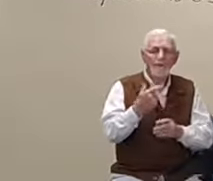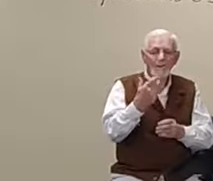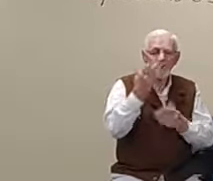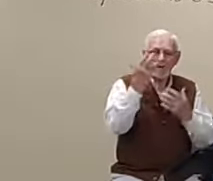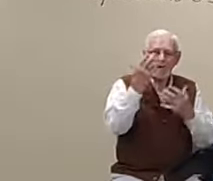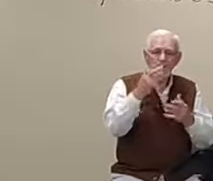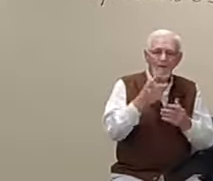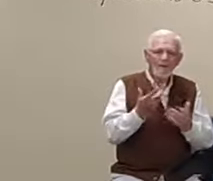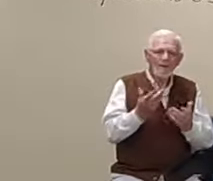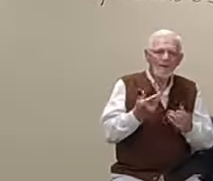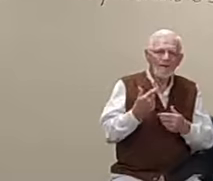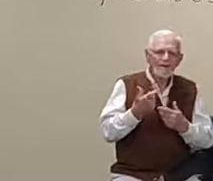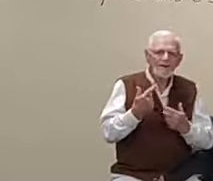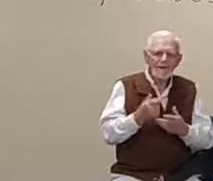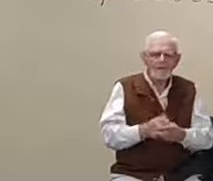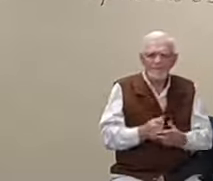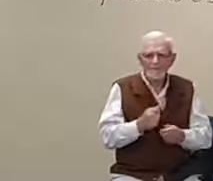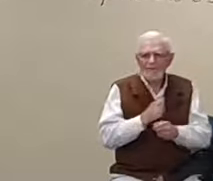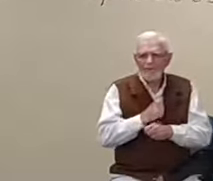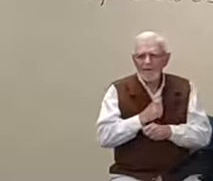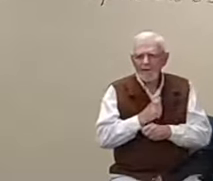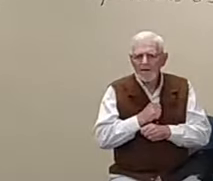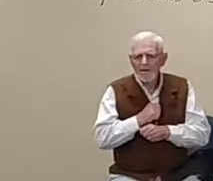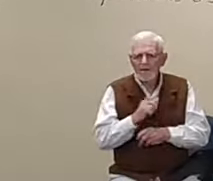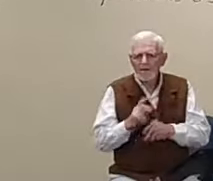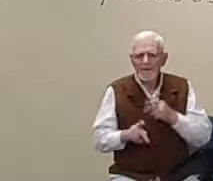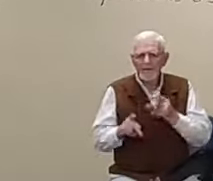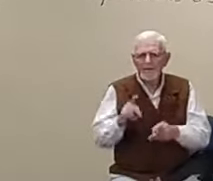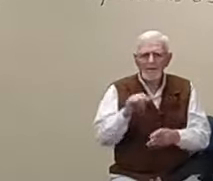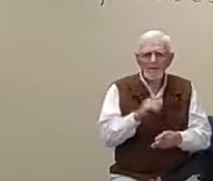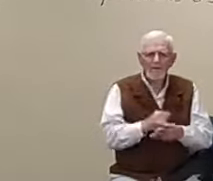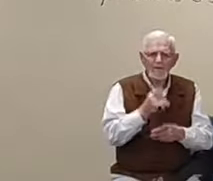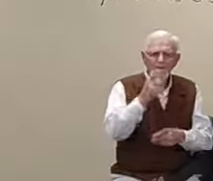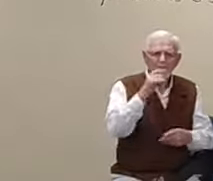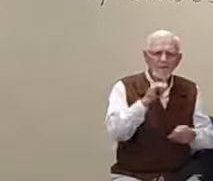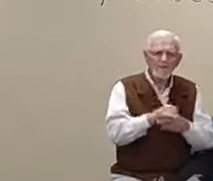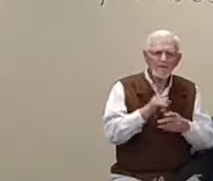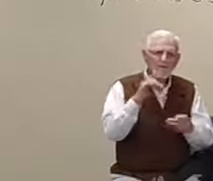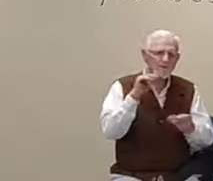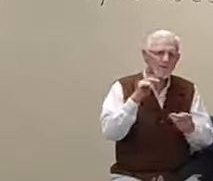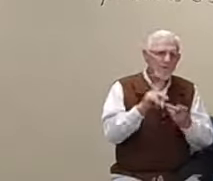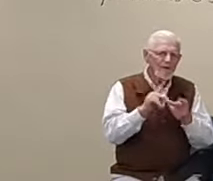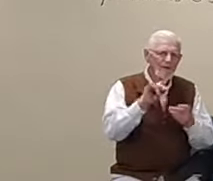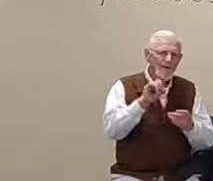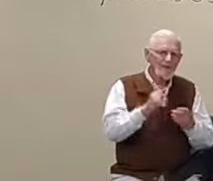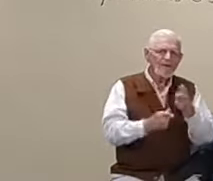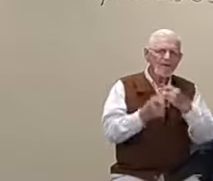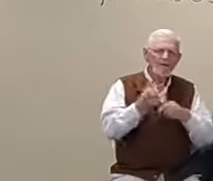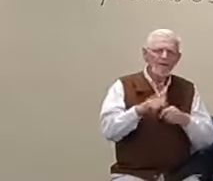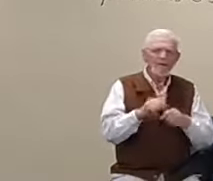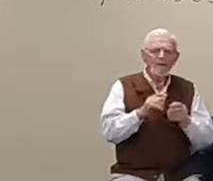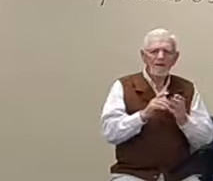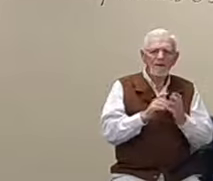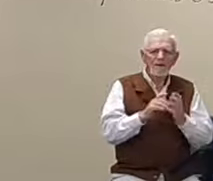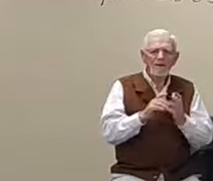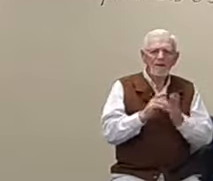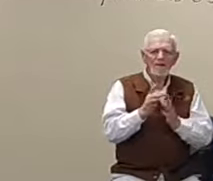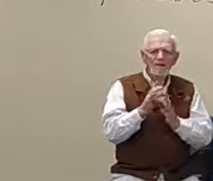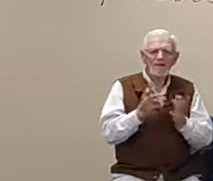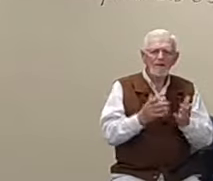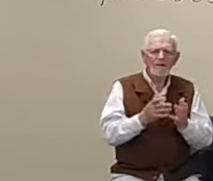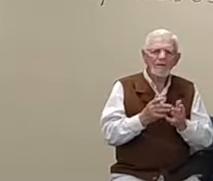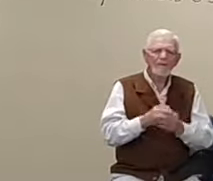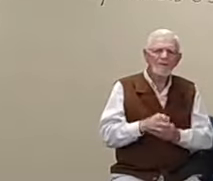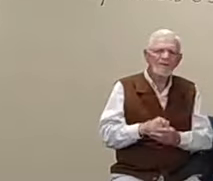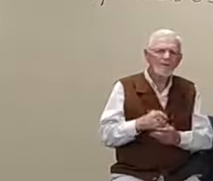know what to say, you just love people. I think that that which is perfect is come, Scripture with Scripture and other passages that